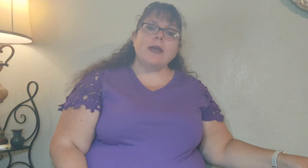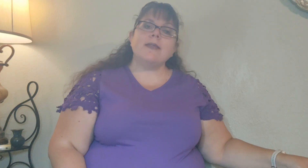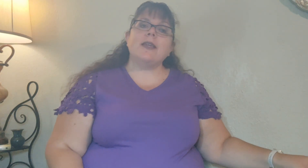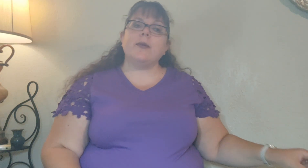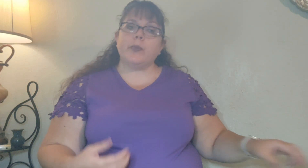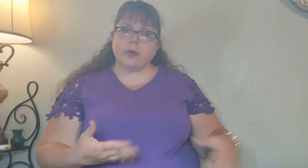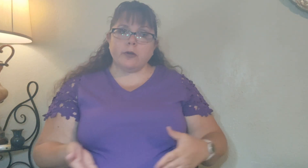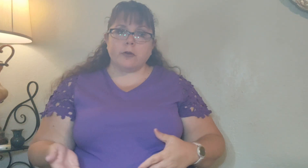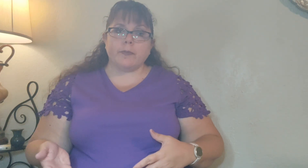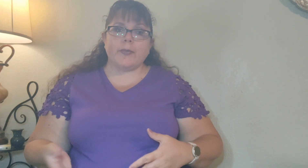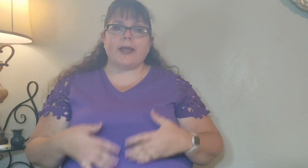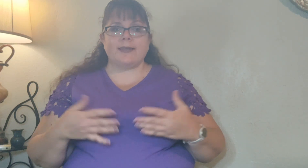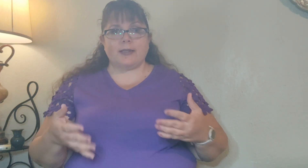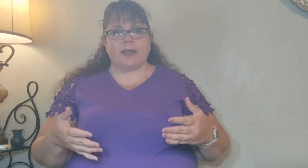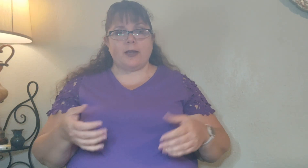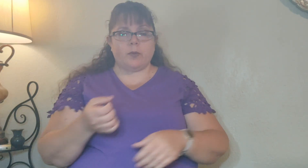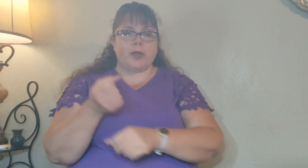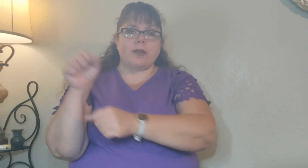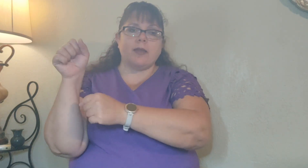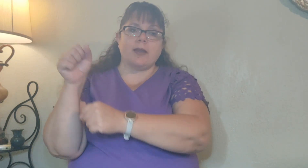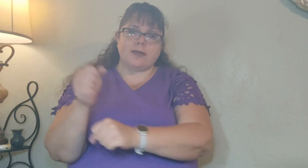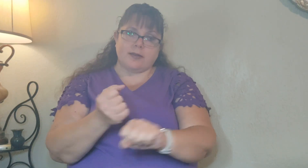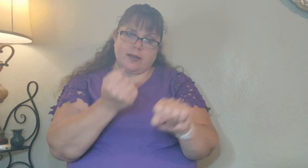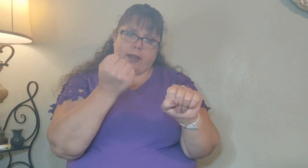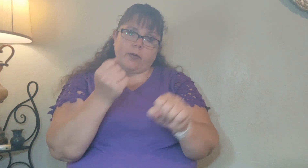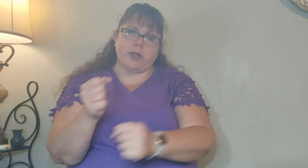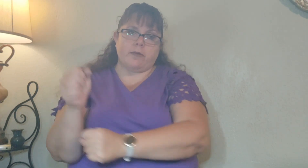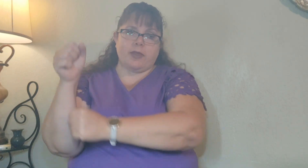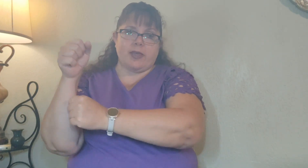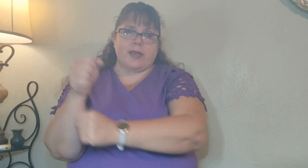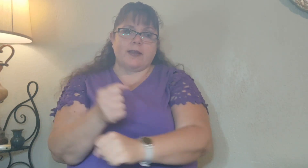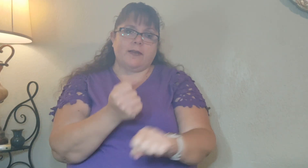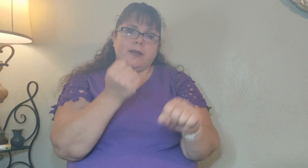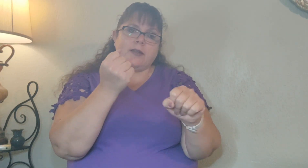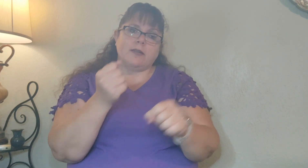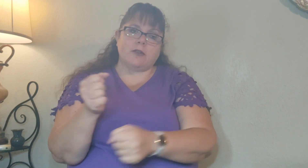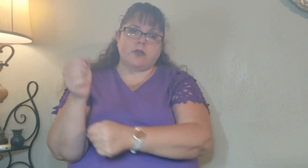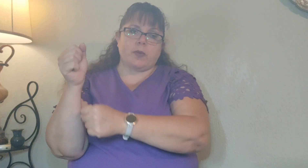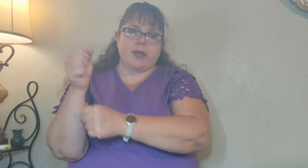And then a broom, like to clean with, is like what you would think, to sweep.